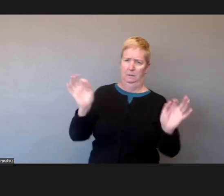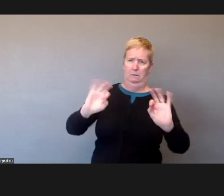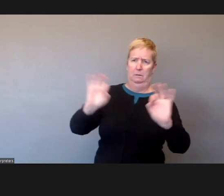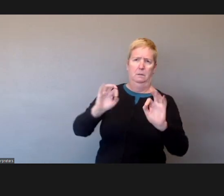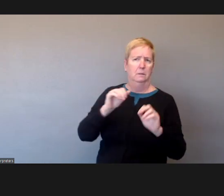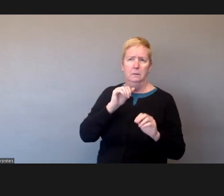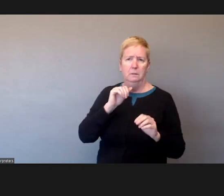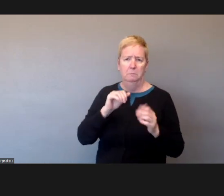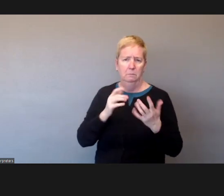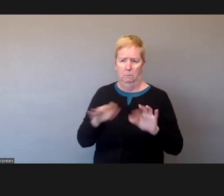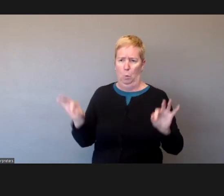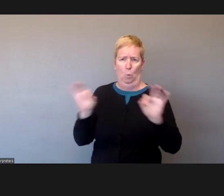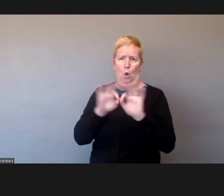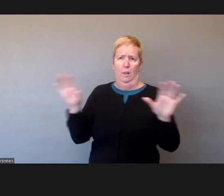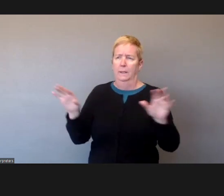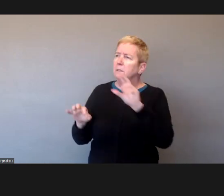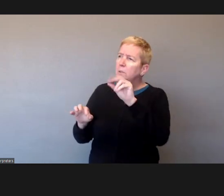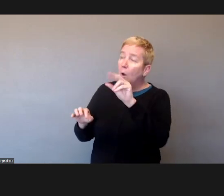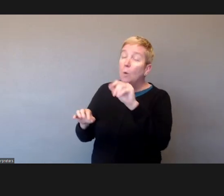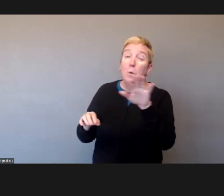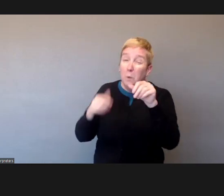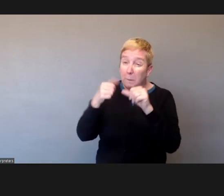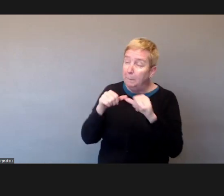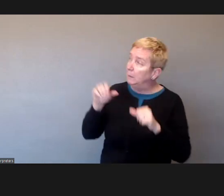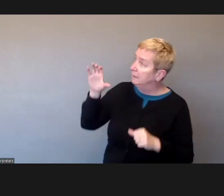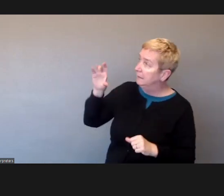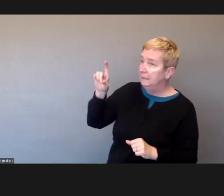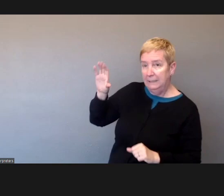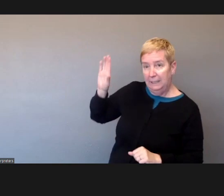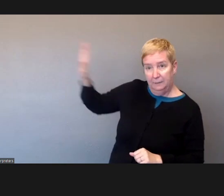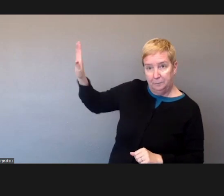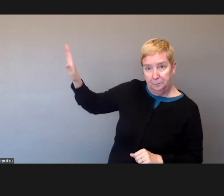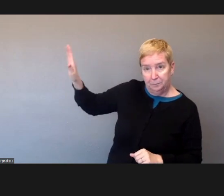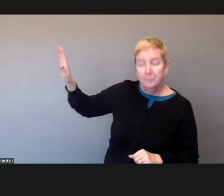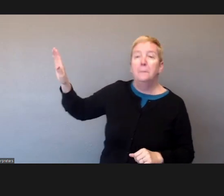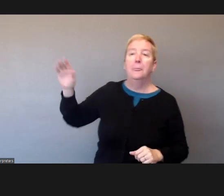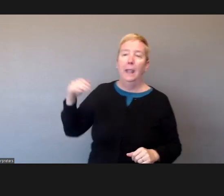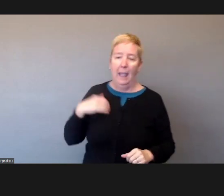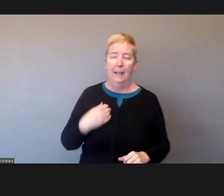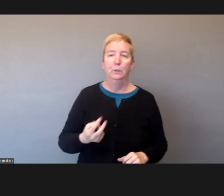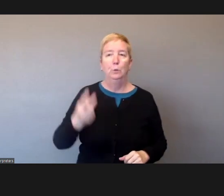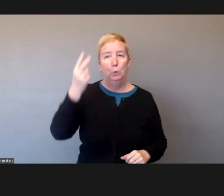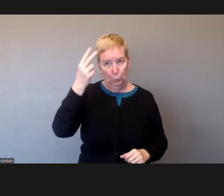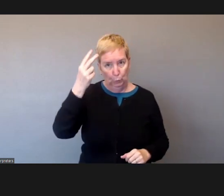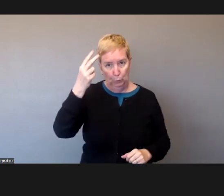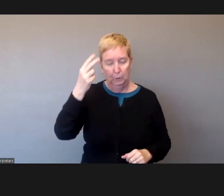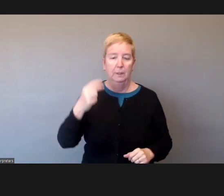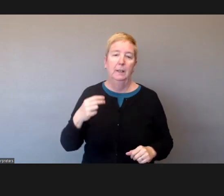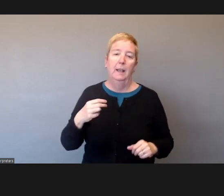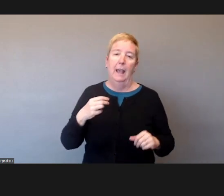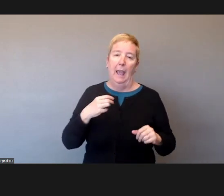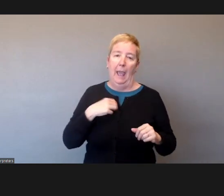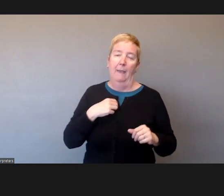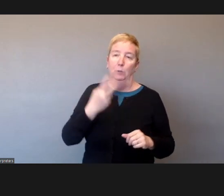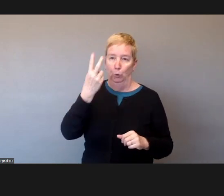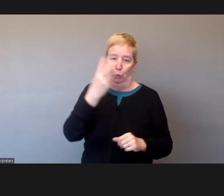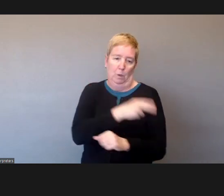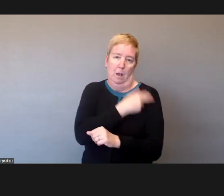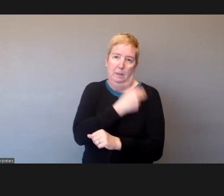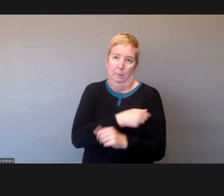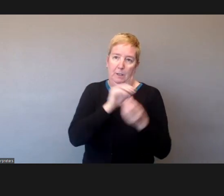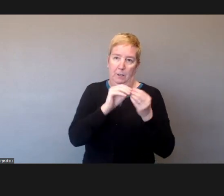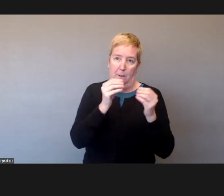I think you saw the CDC hierarchy is basically focused on the two hospitalization metrics with